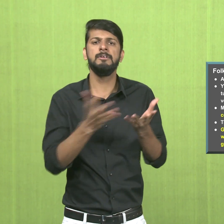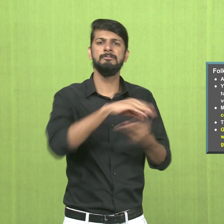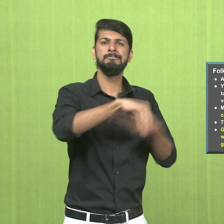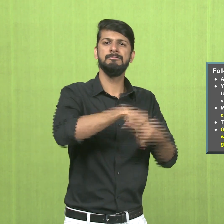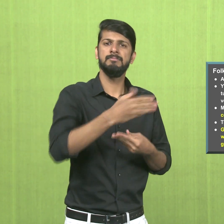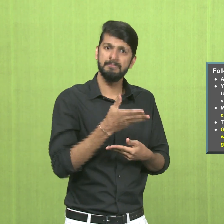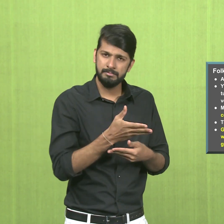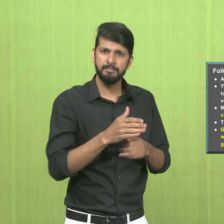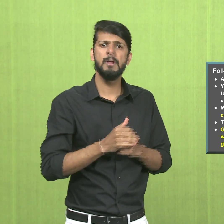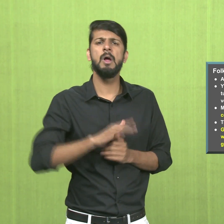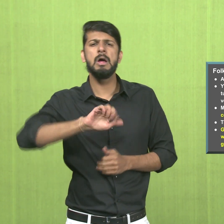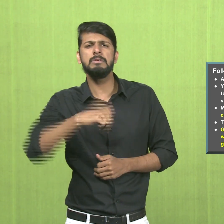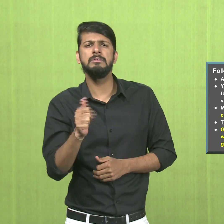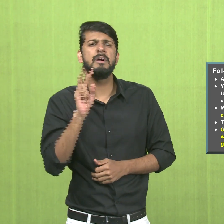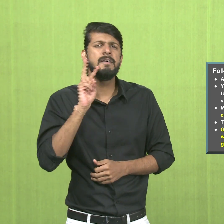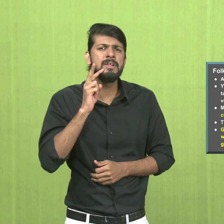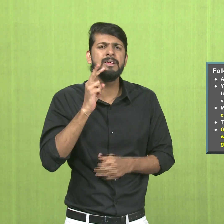and vegetable colors.